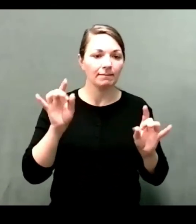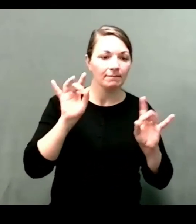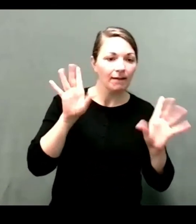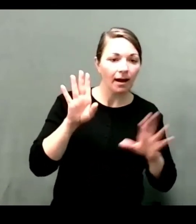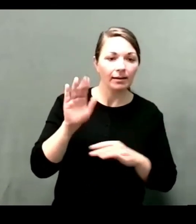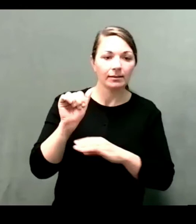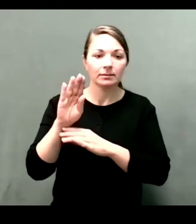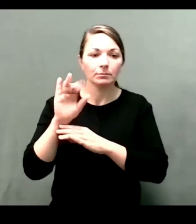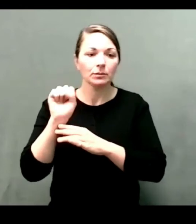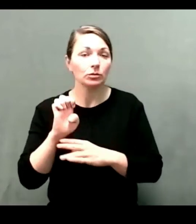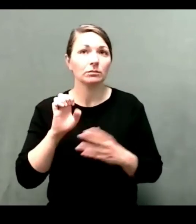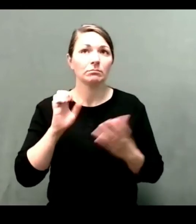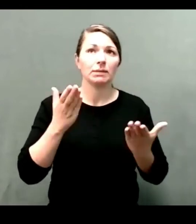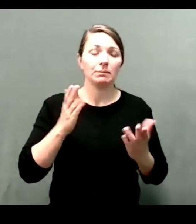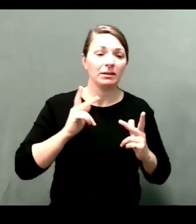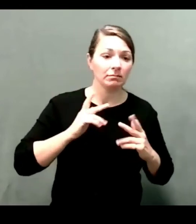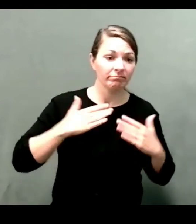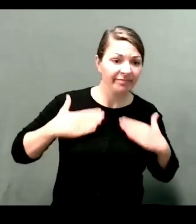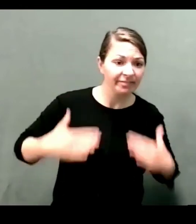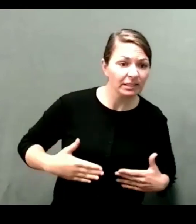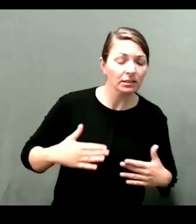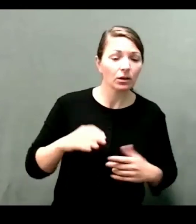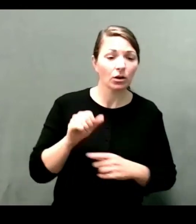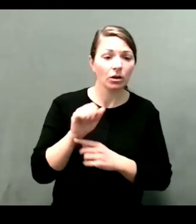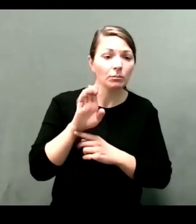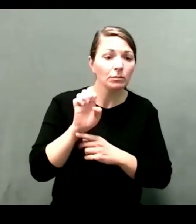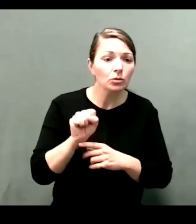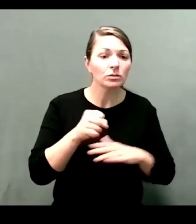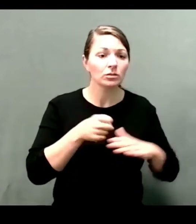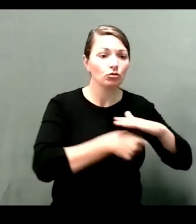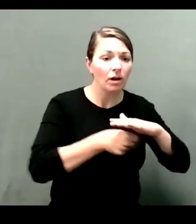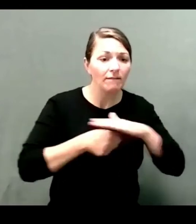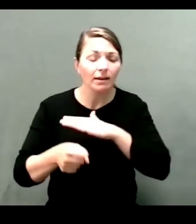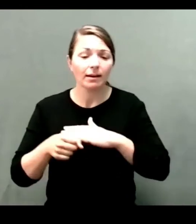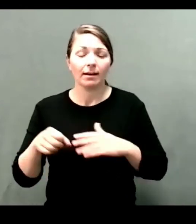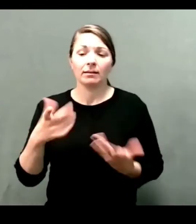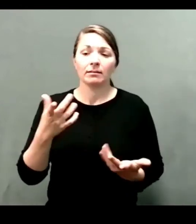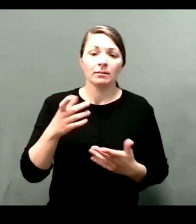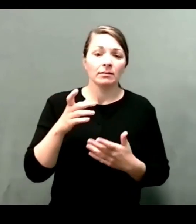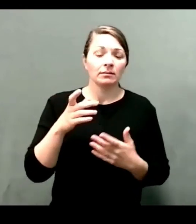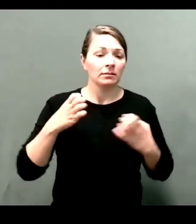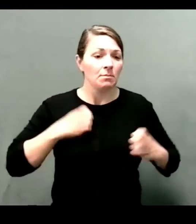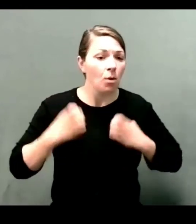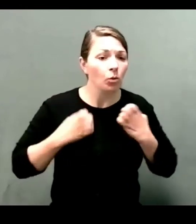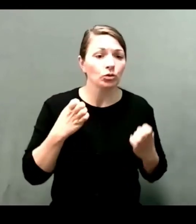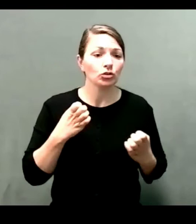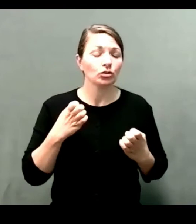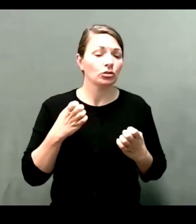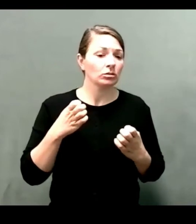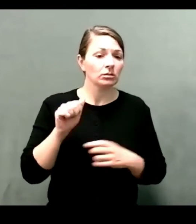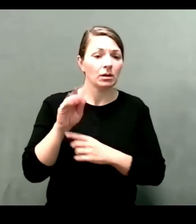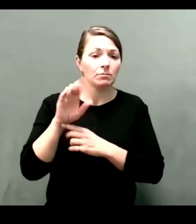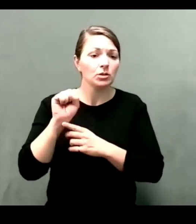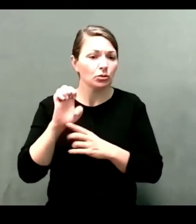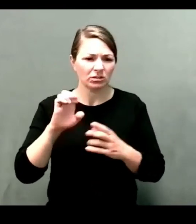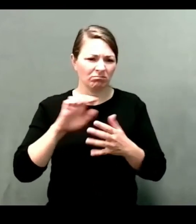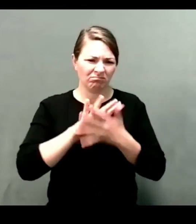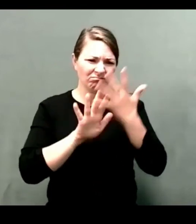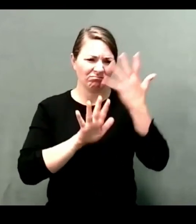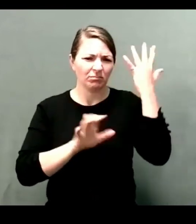abuse, emotional abuse, financial, sexual, trafficking, all those different things that you might have seen in the experience that your client